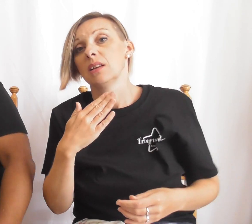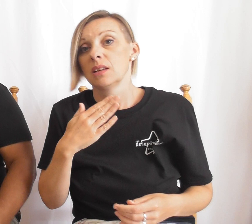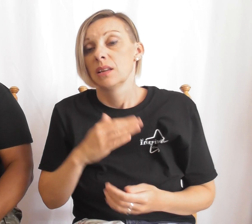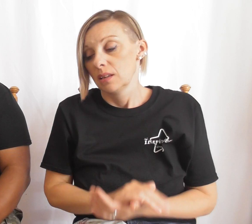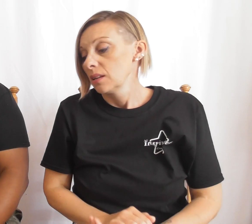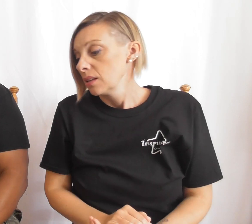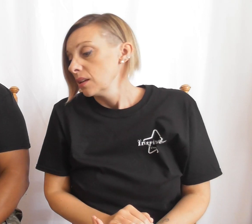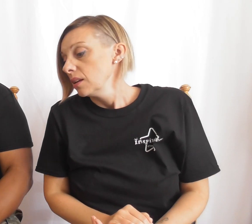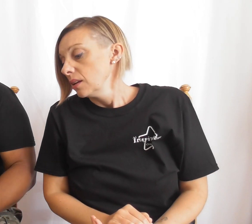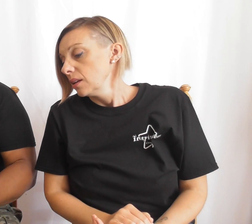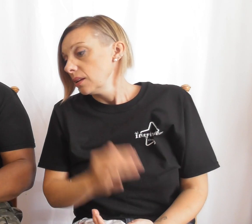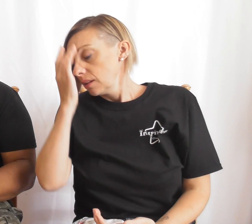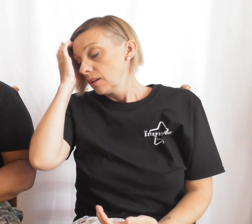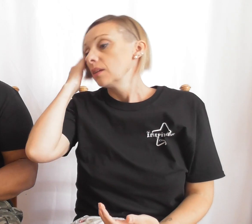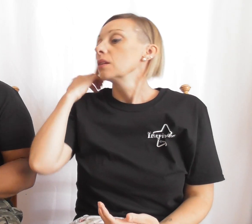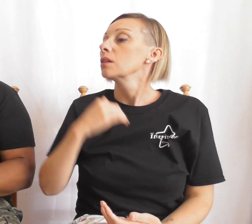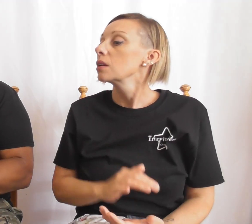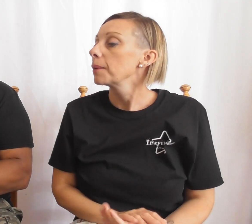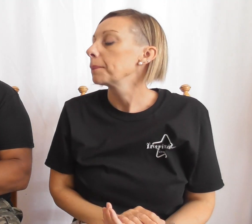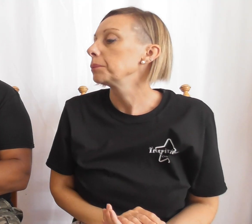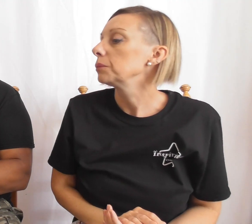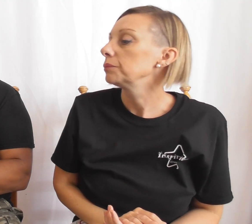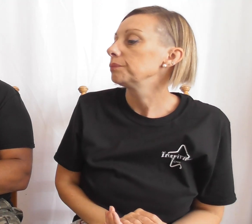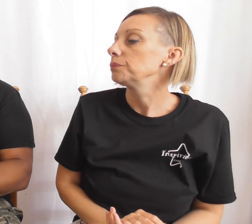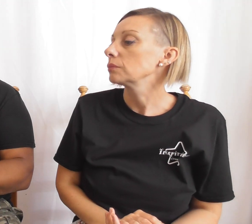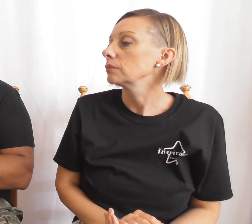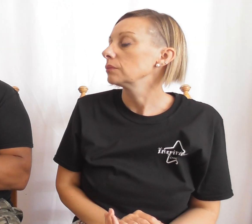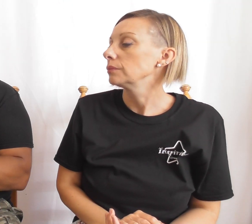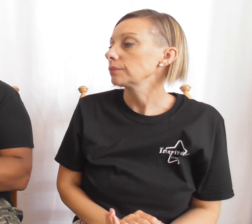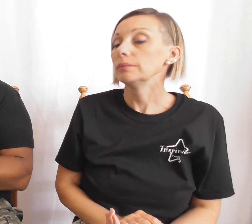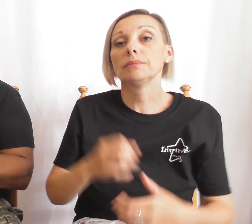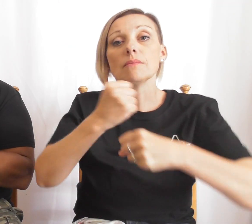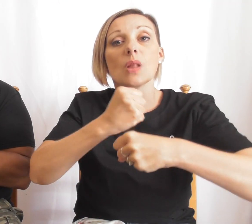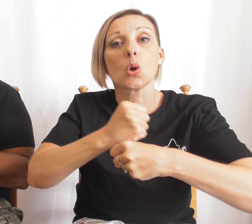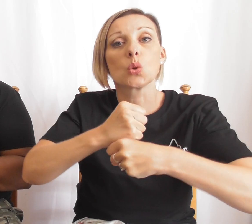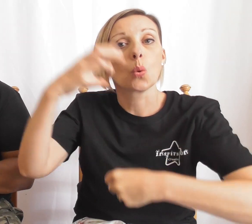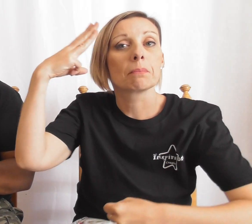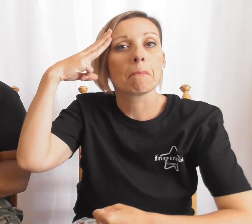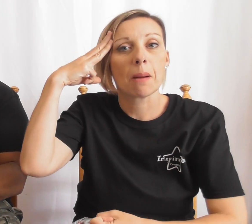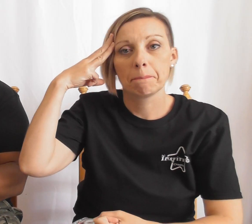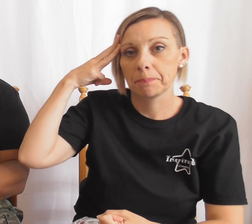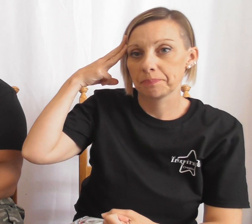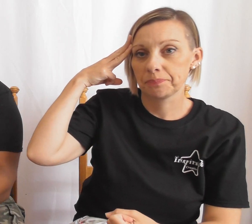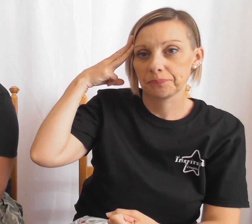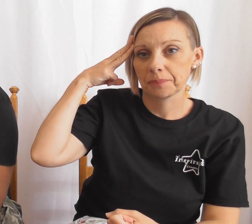stinky. Yeah. Well, I think George's mum, is she saying,